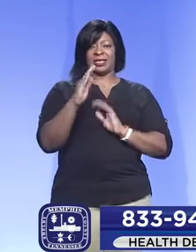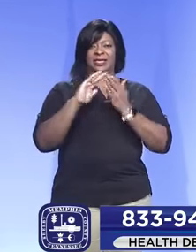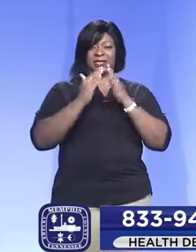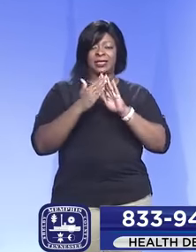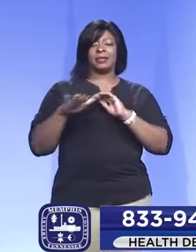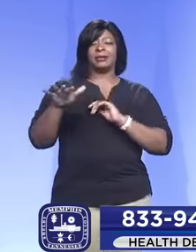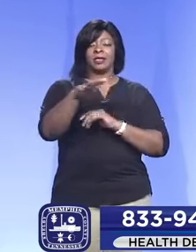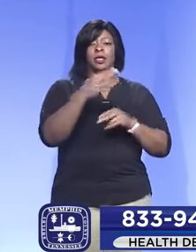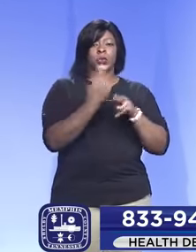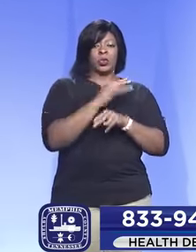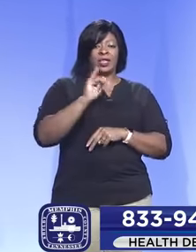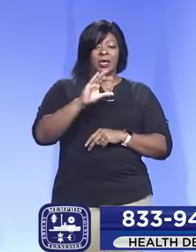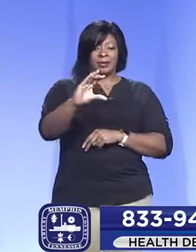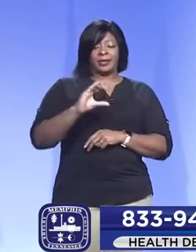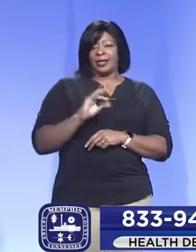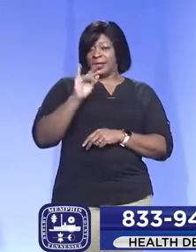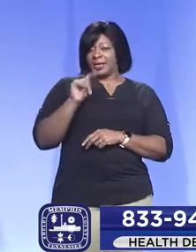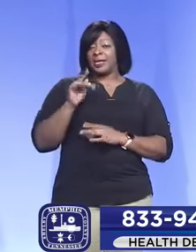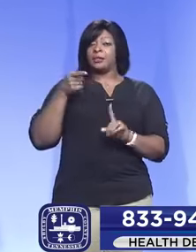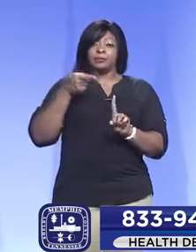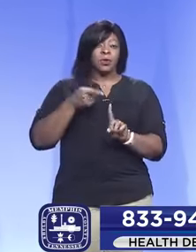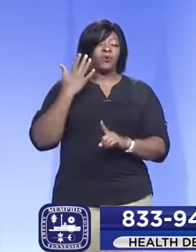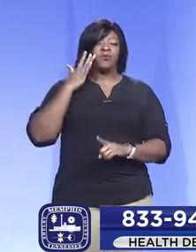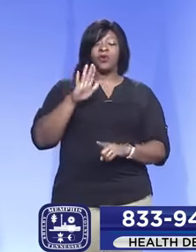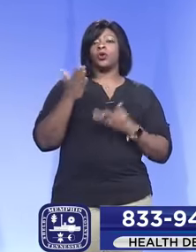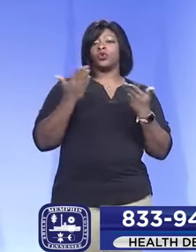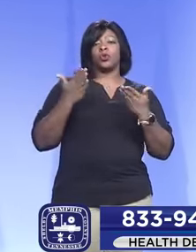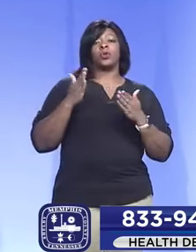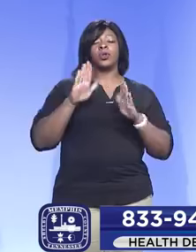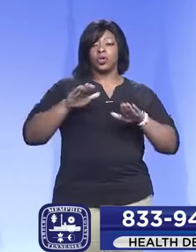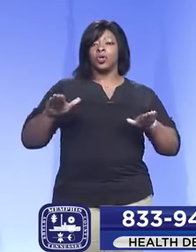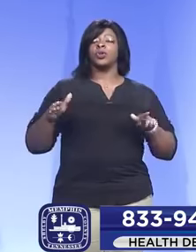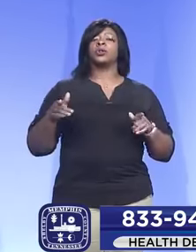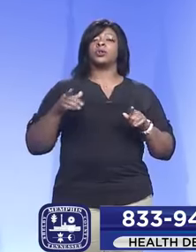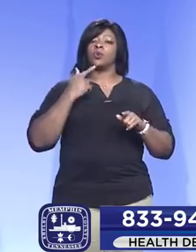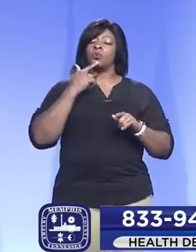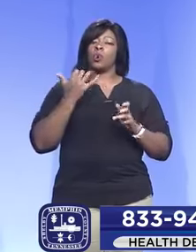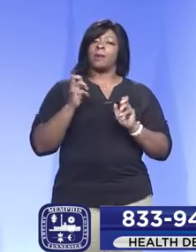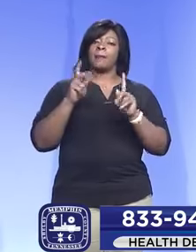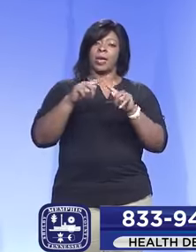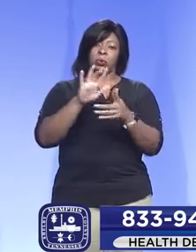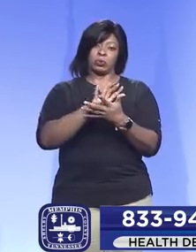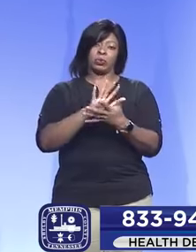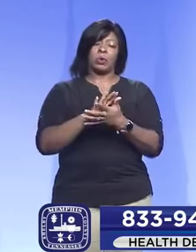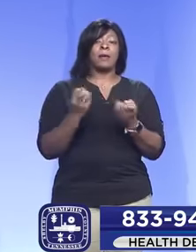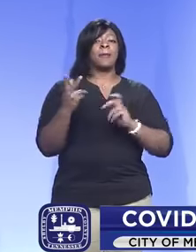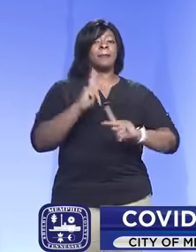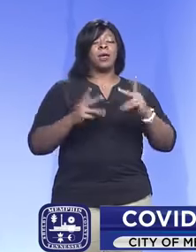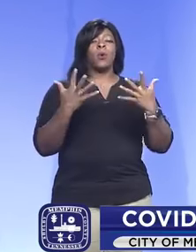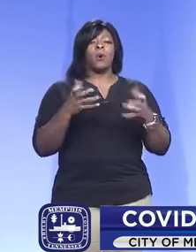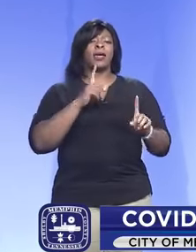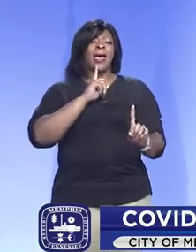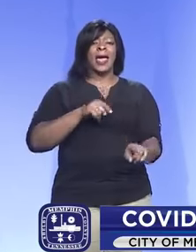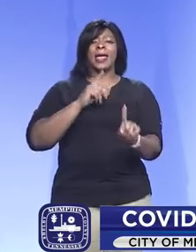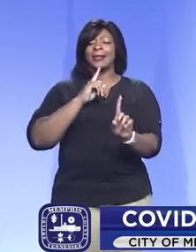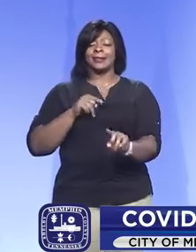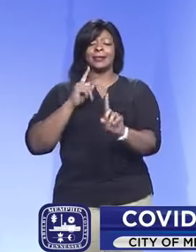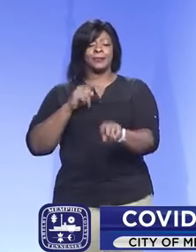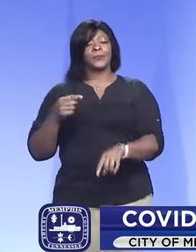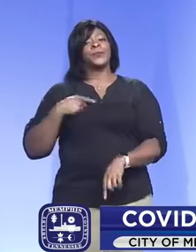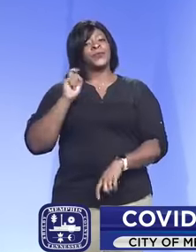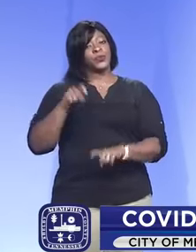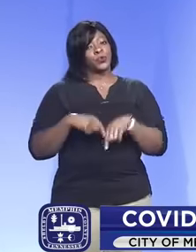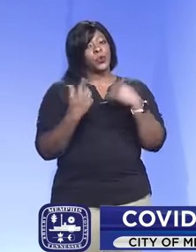allow us to use those test kits, particularly for getting children back to school. So while many people want answers, we really have